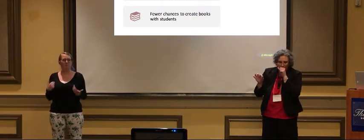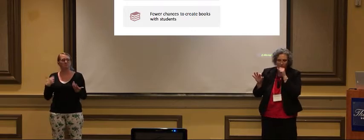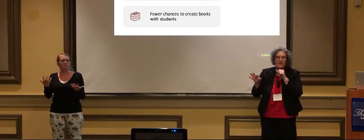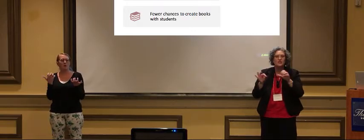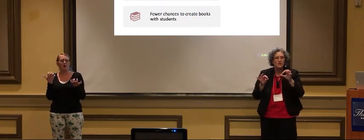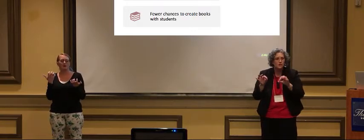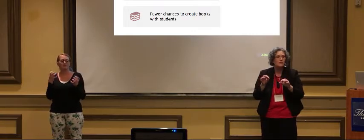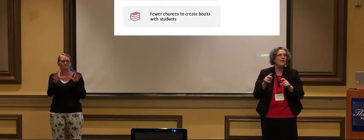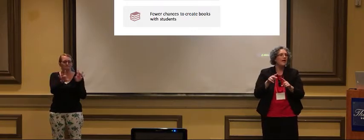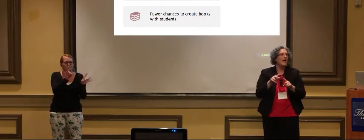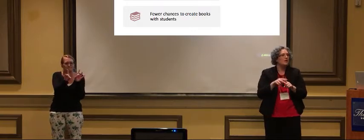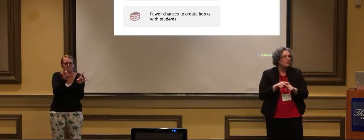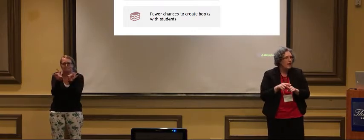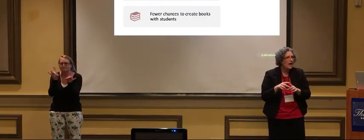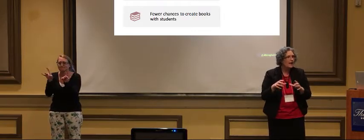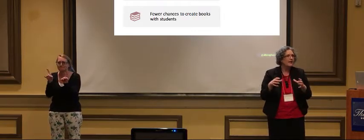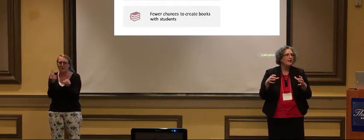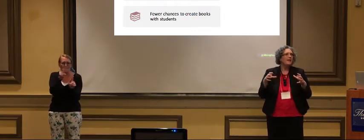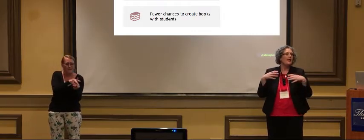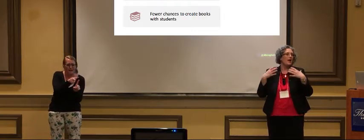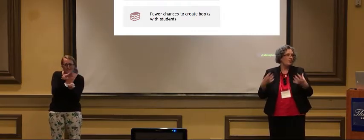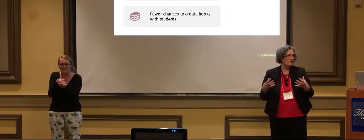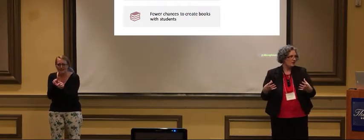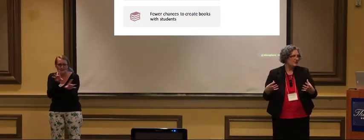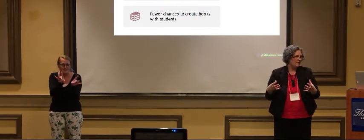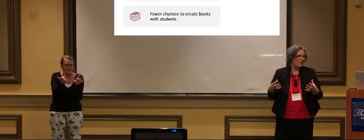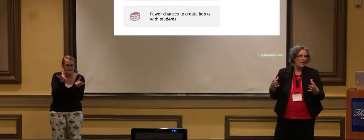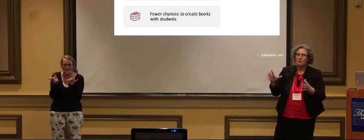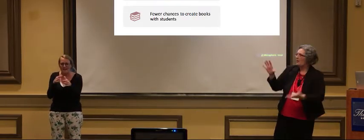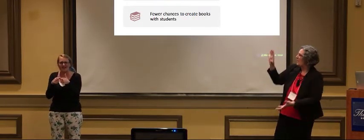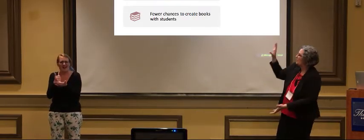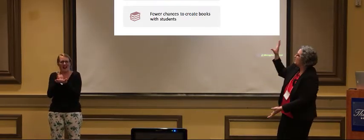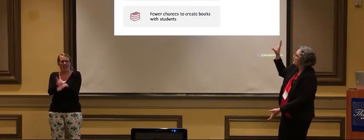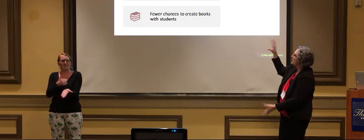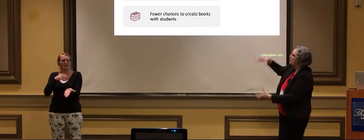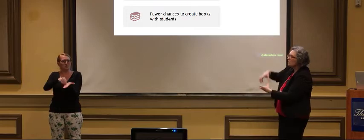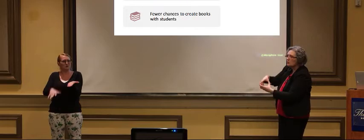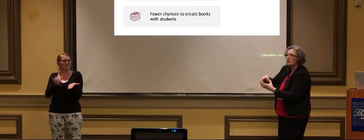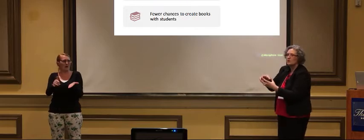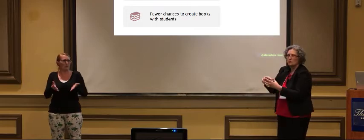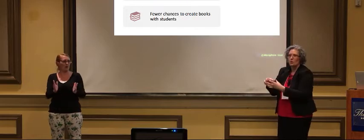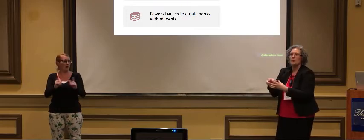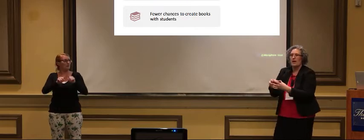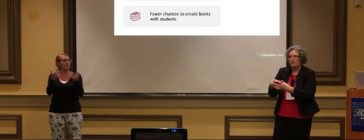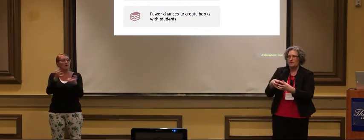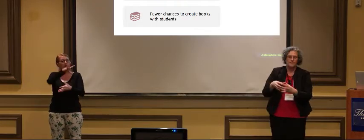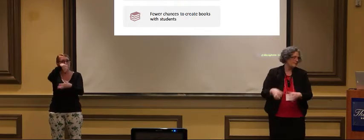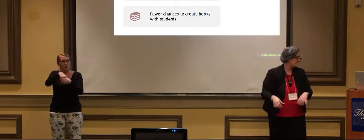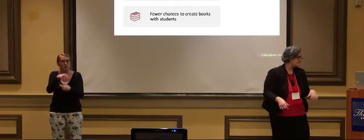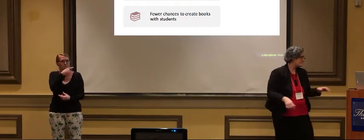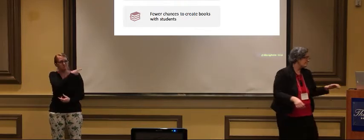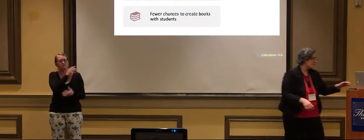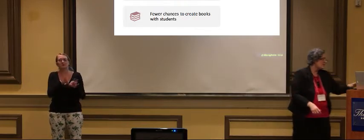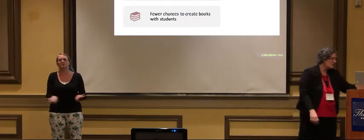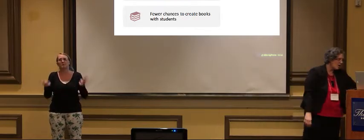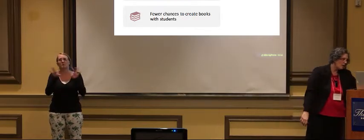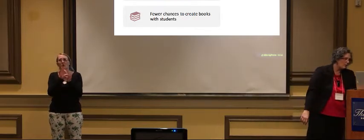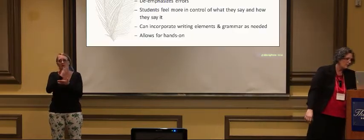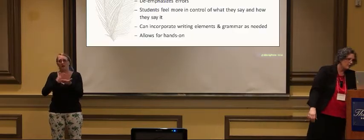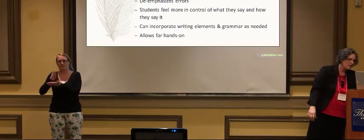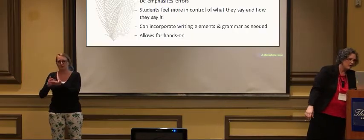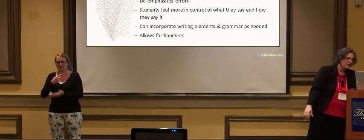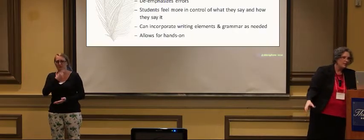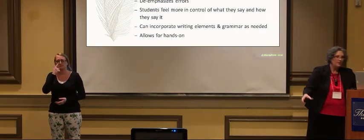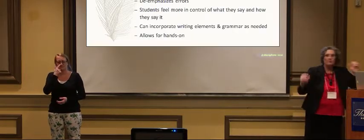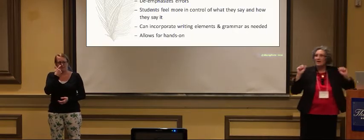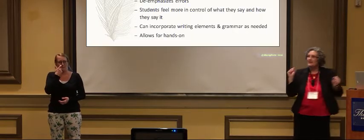kind of pick and choose and apply and help my students in that way, but I wanted to include those important elements.